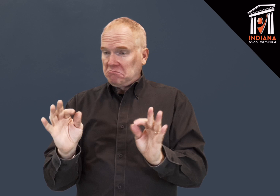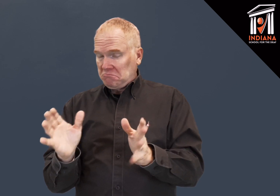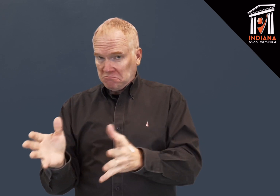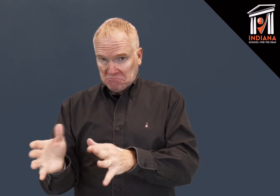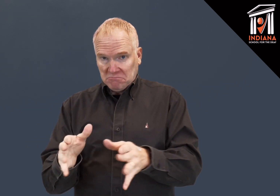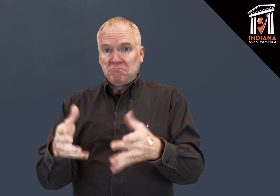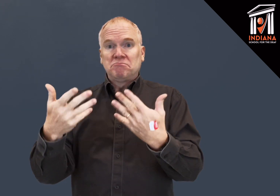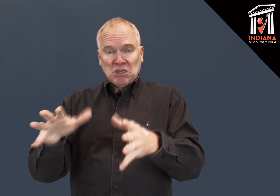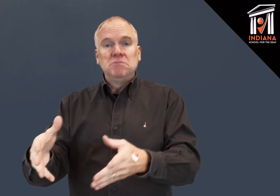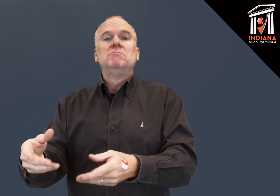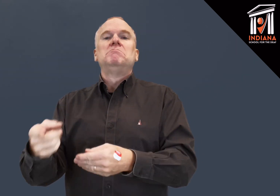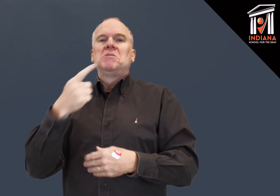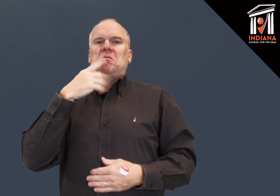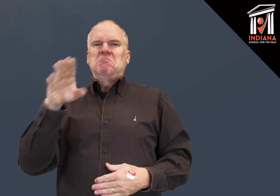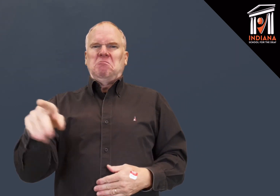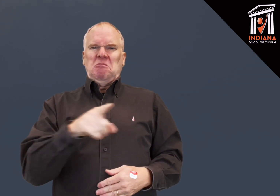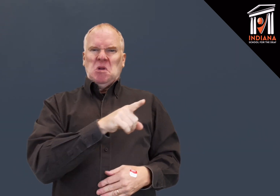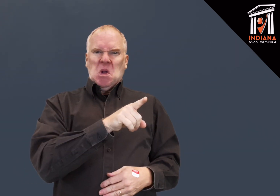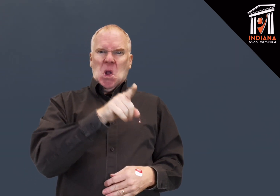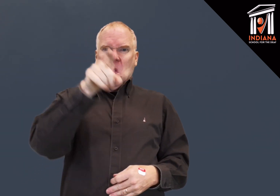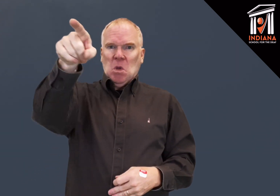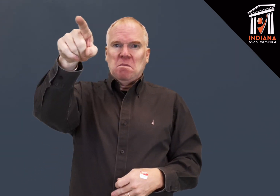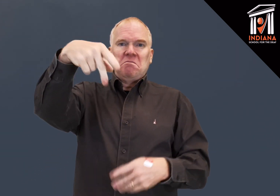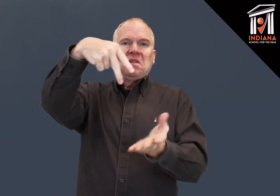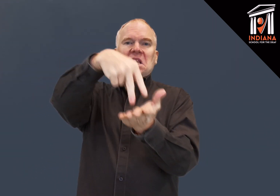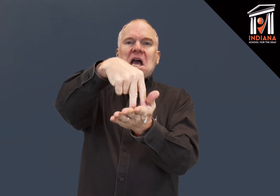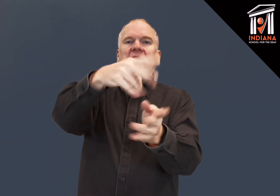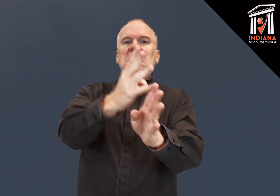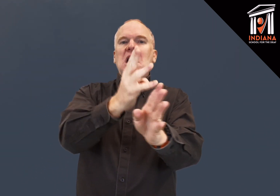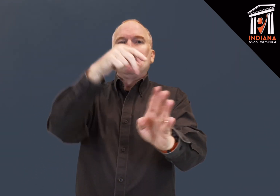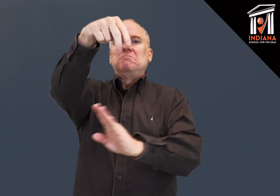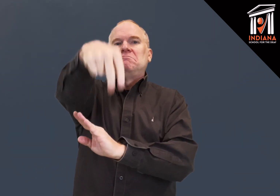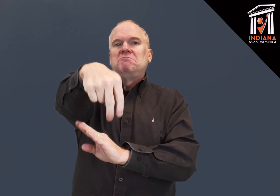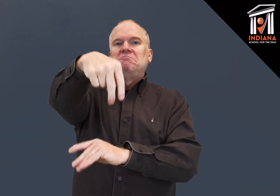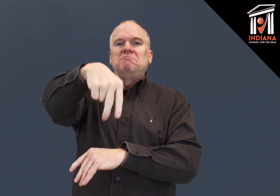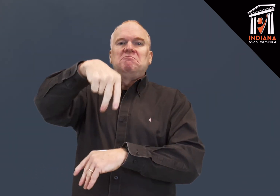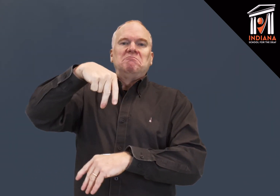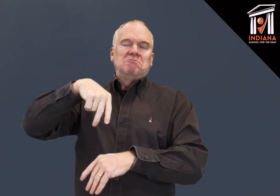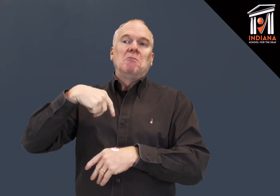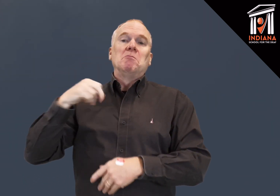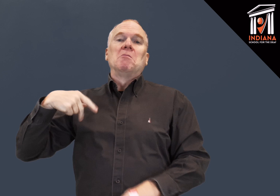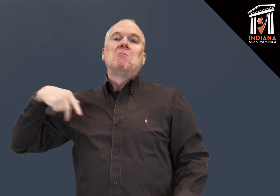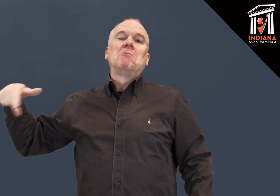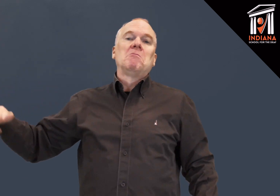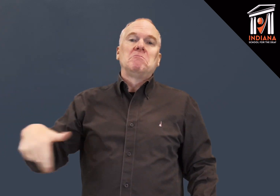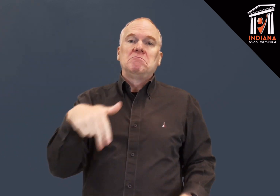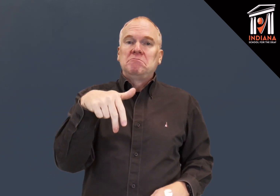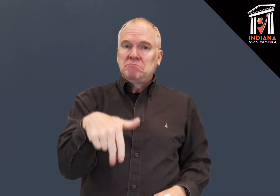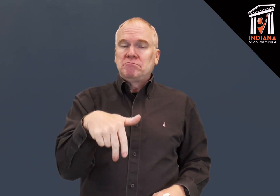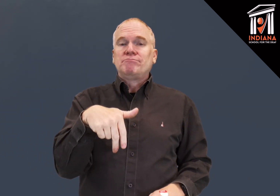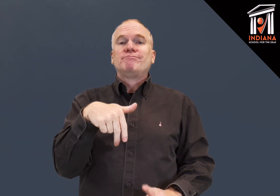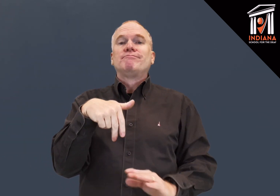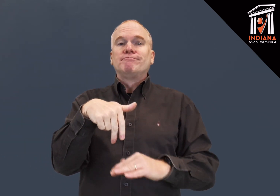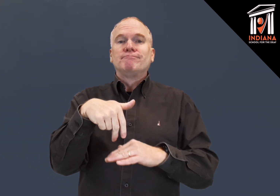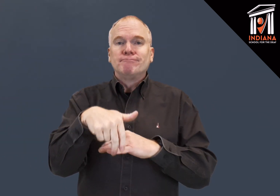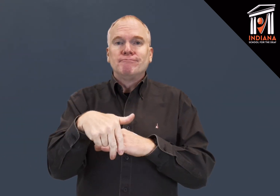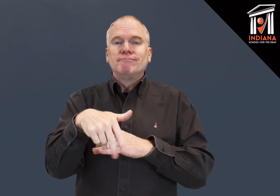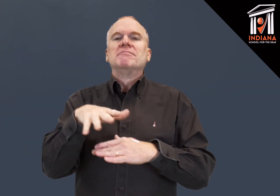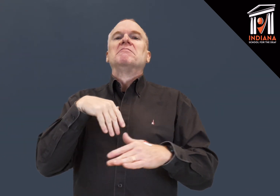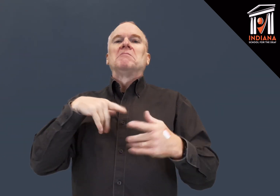lessens the amount of paperwork you have to do once you arrive. So once I was all set, they directed me towards a line. So I went